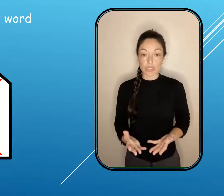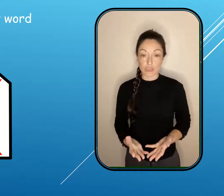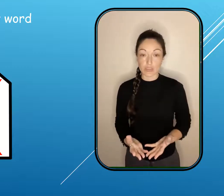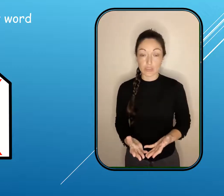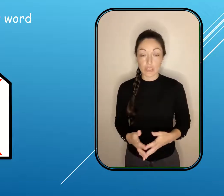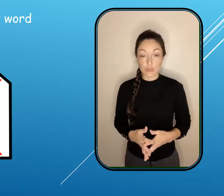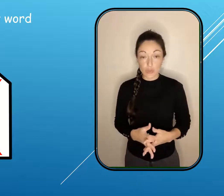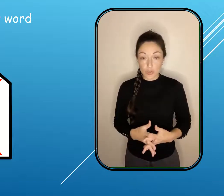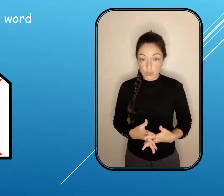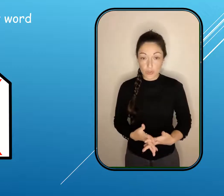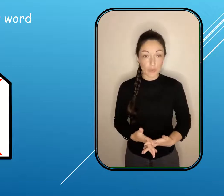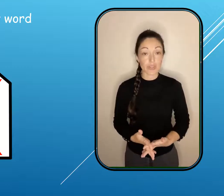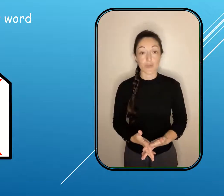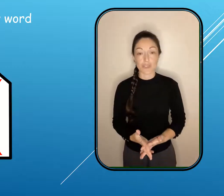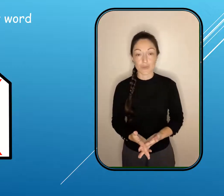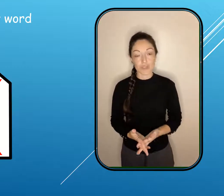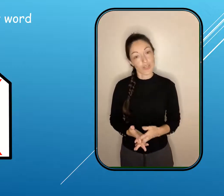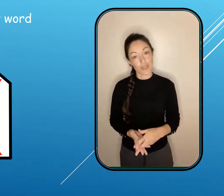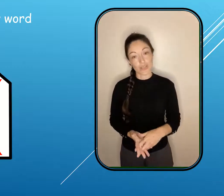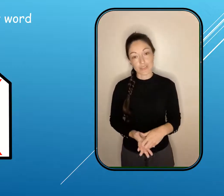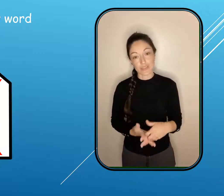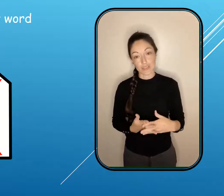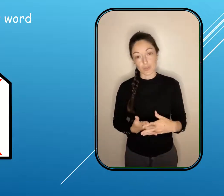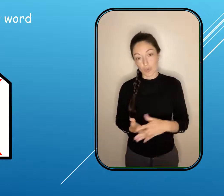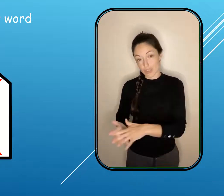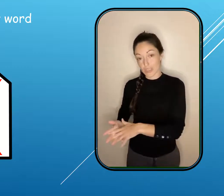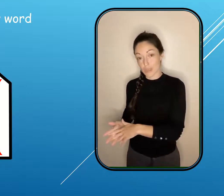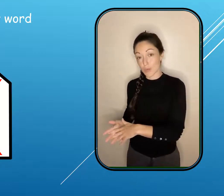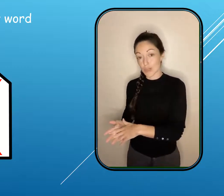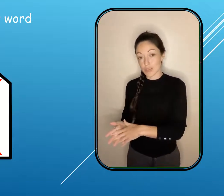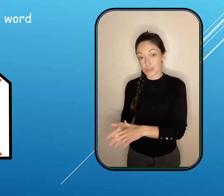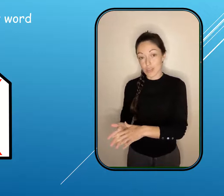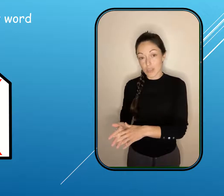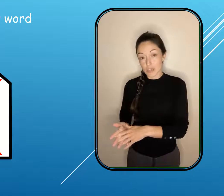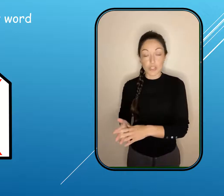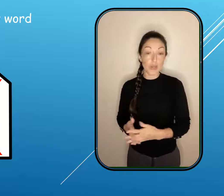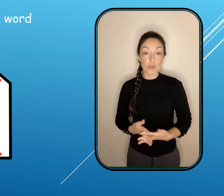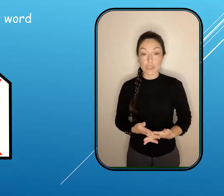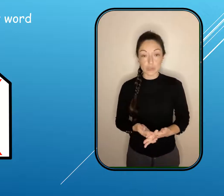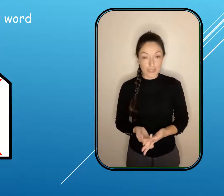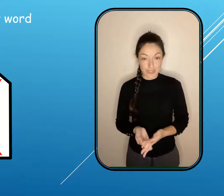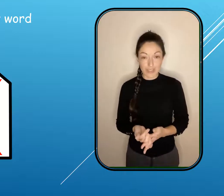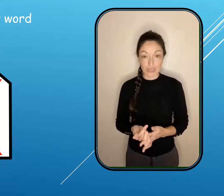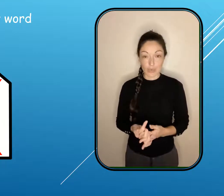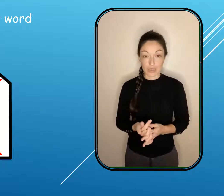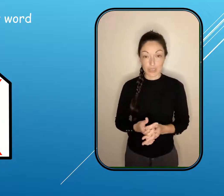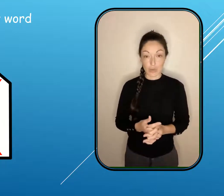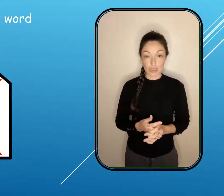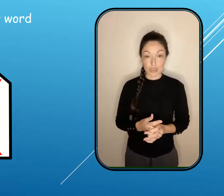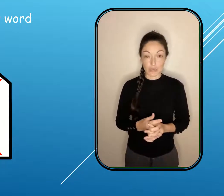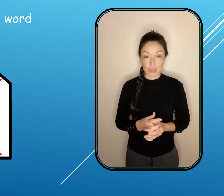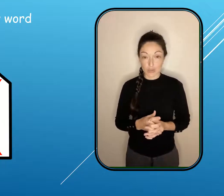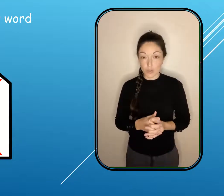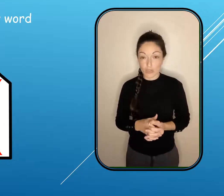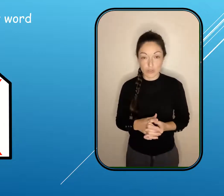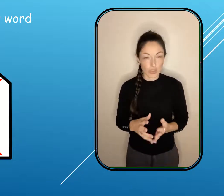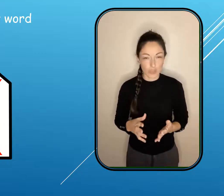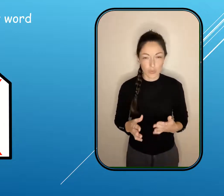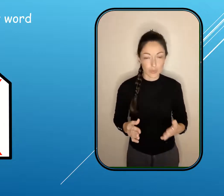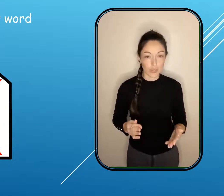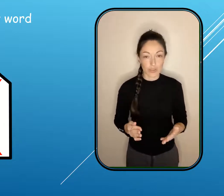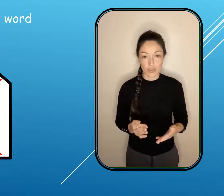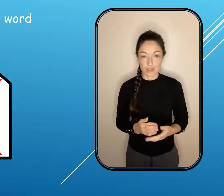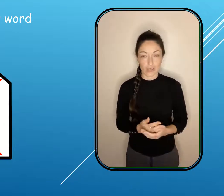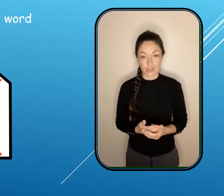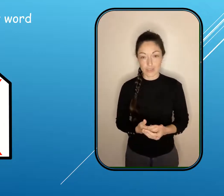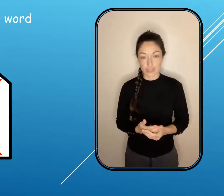your audience. If you are working with someone that can only understand one key word, then you only want to be signing one key word, because otherwise you don't know which